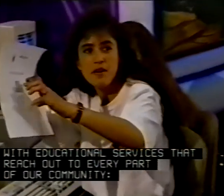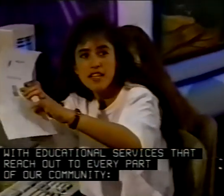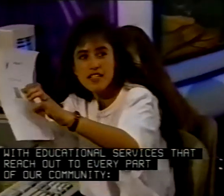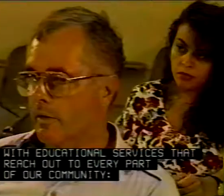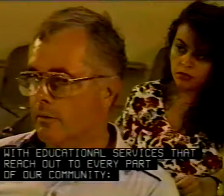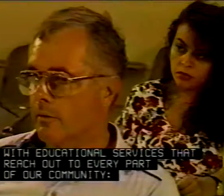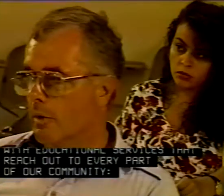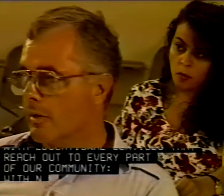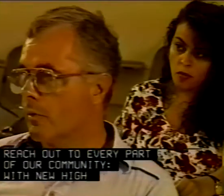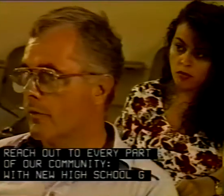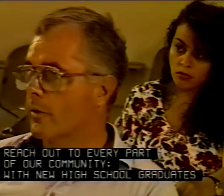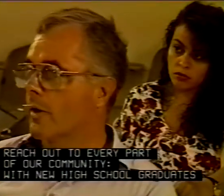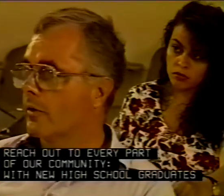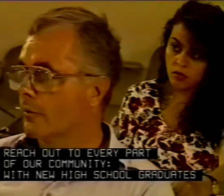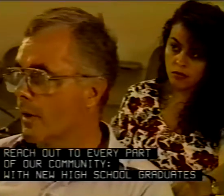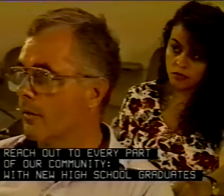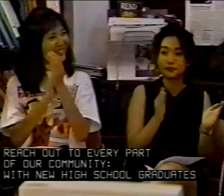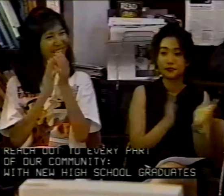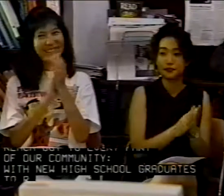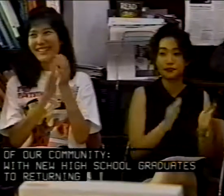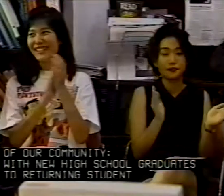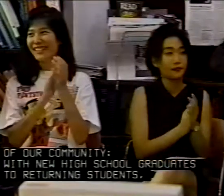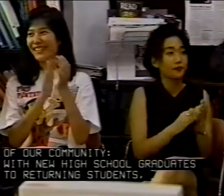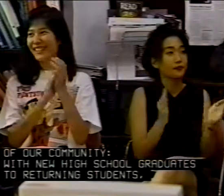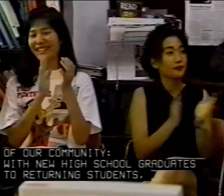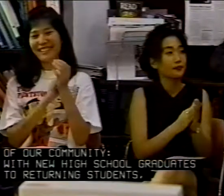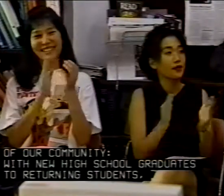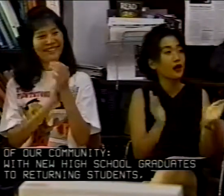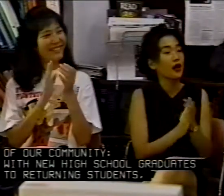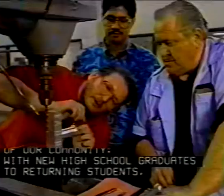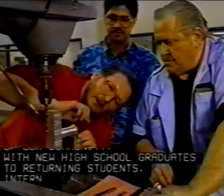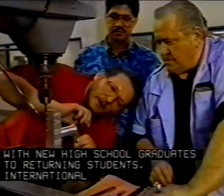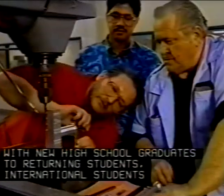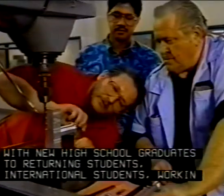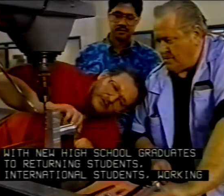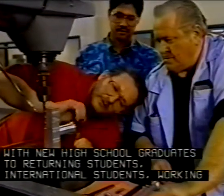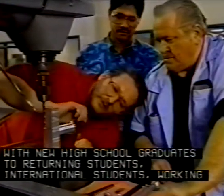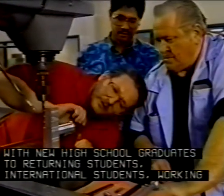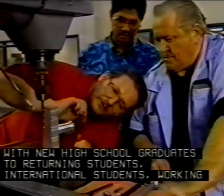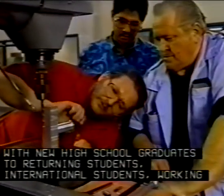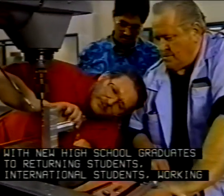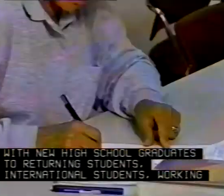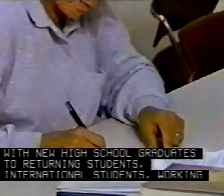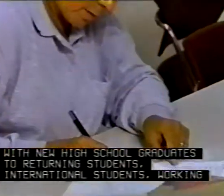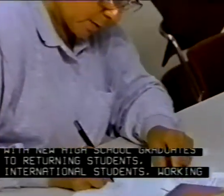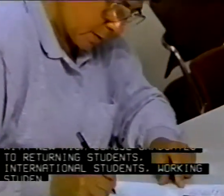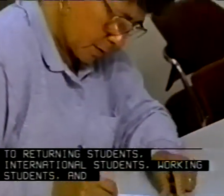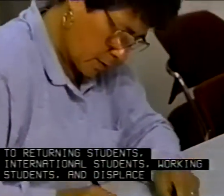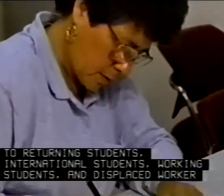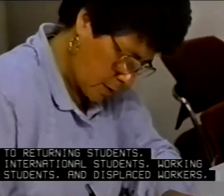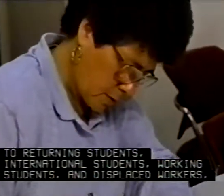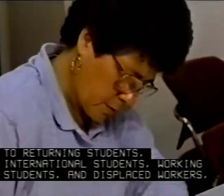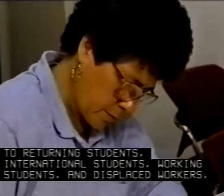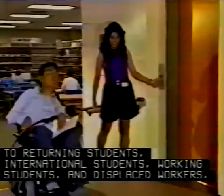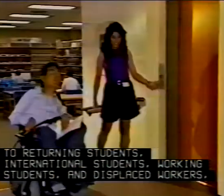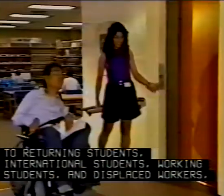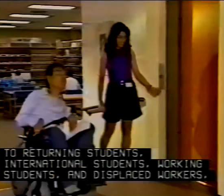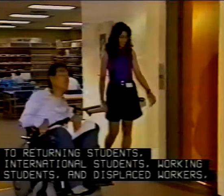to returning students, international students, working students, and displaced workers, to the